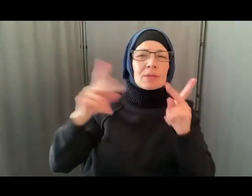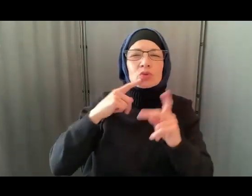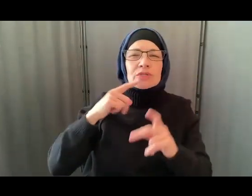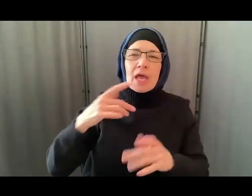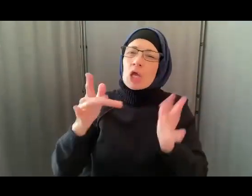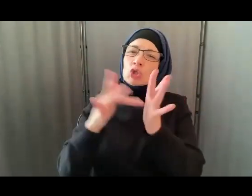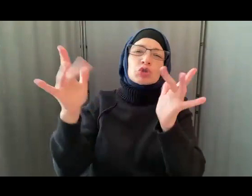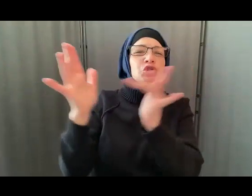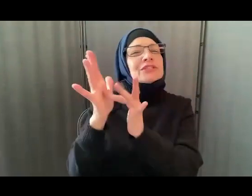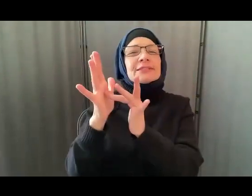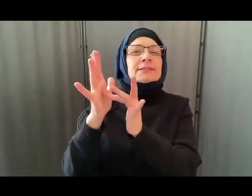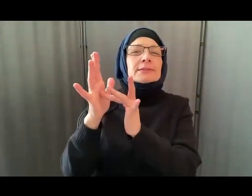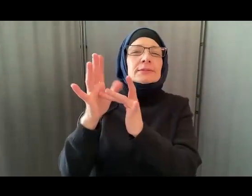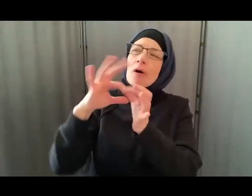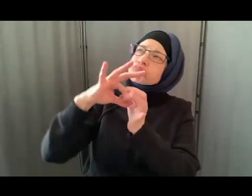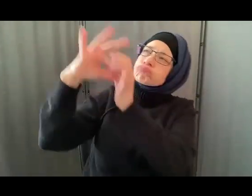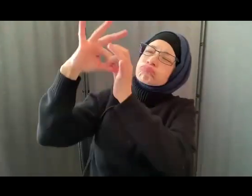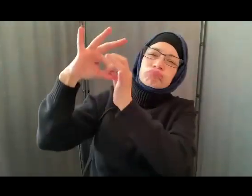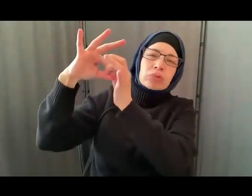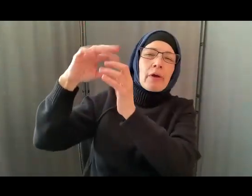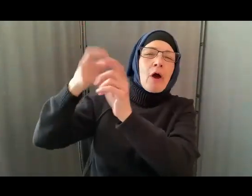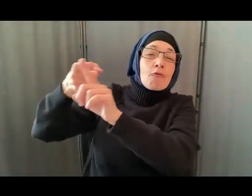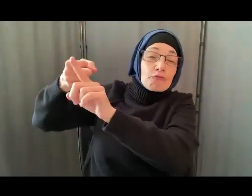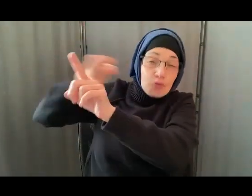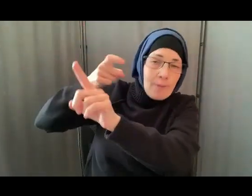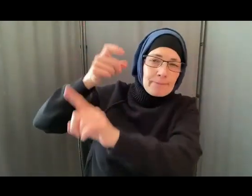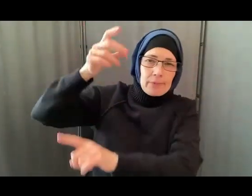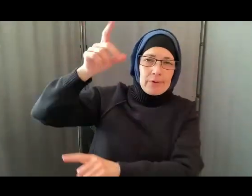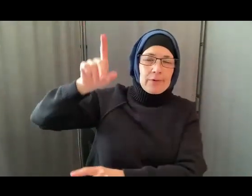the Christians who believe he is.